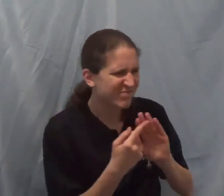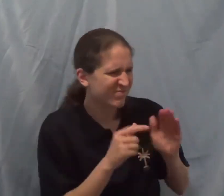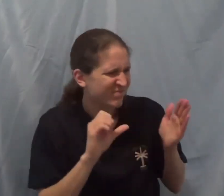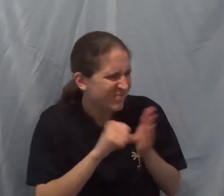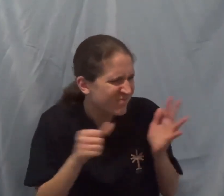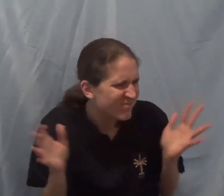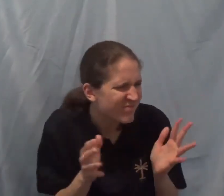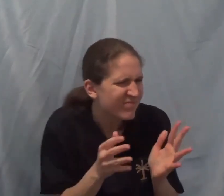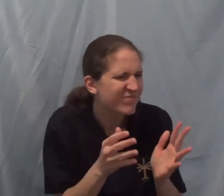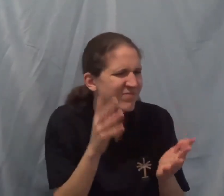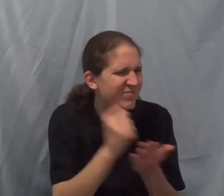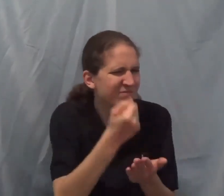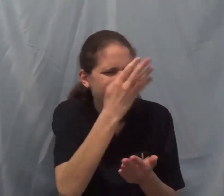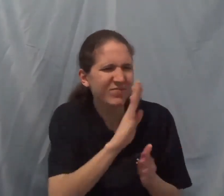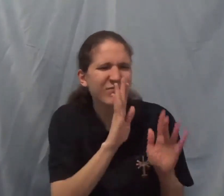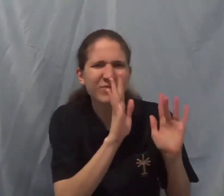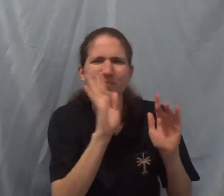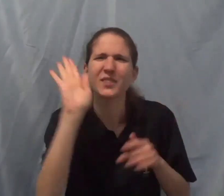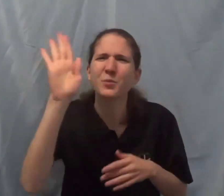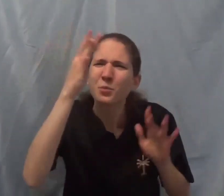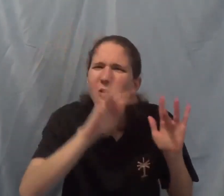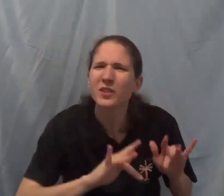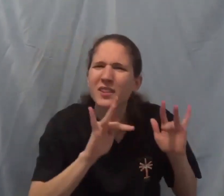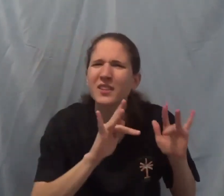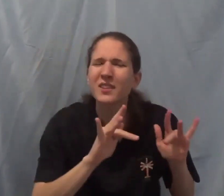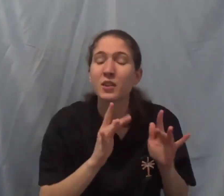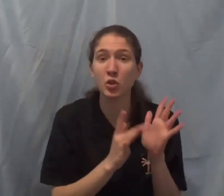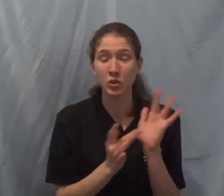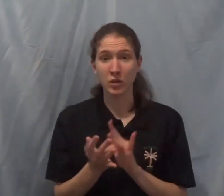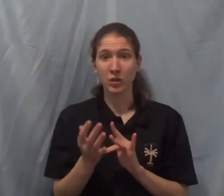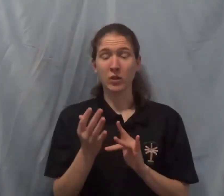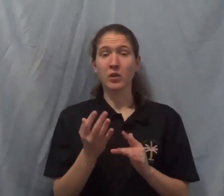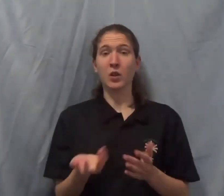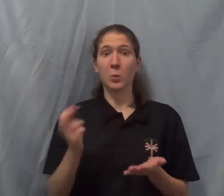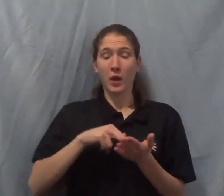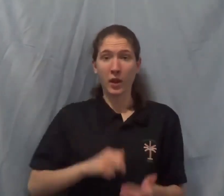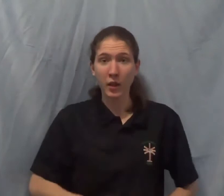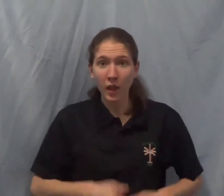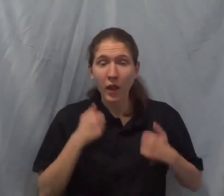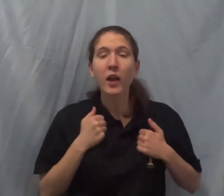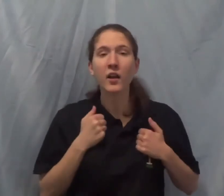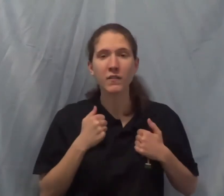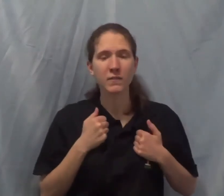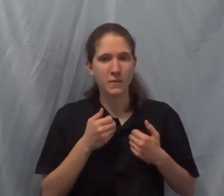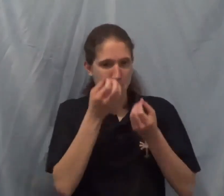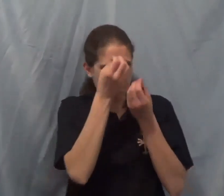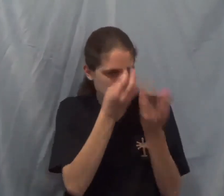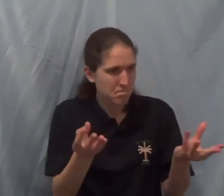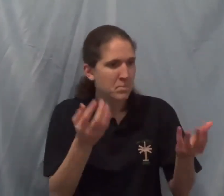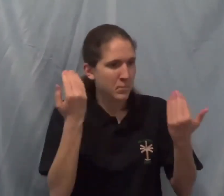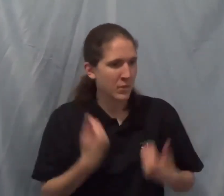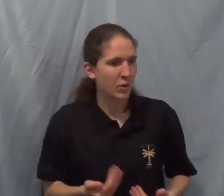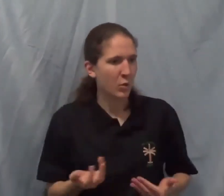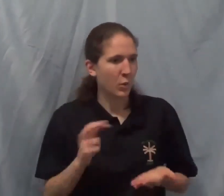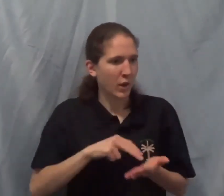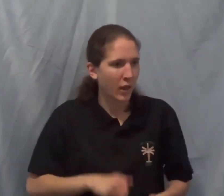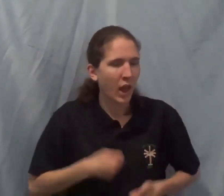and they announced the resurrection of the 11. And we don't have time. This could probably be another retreat. The walk